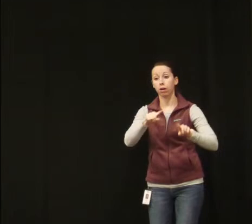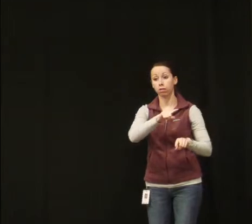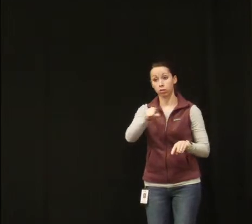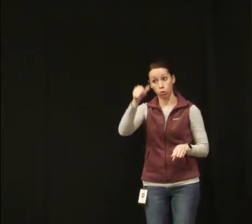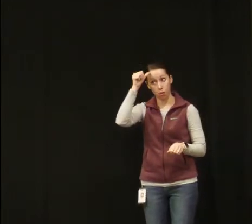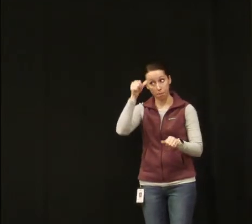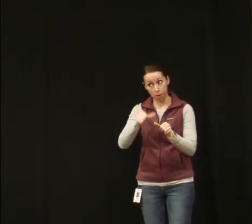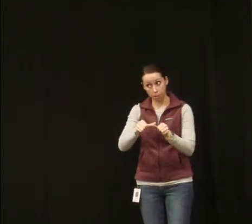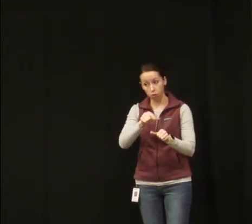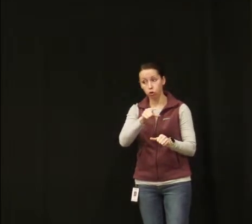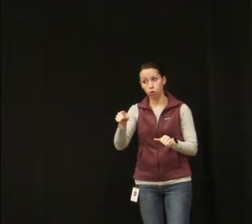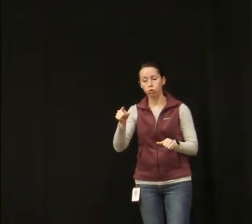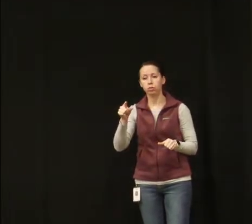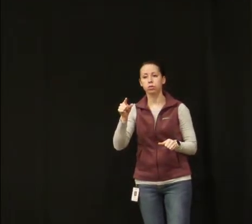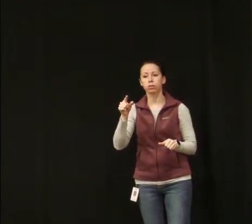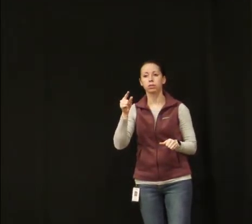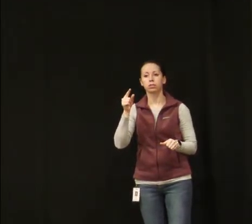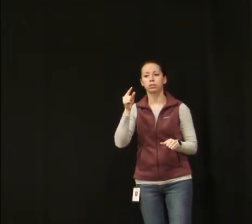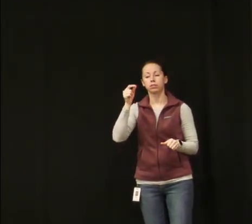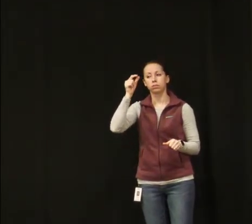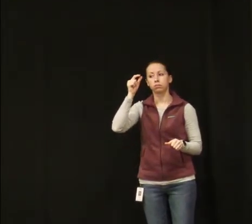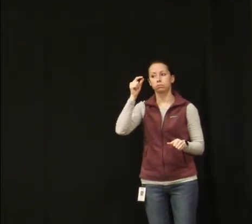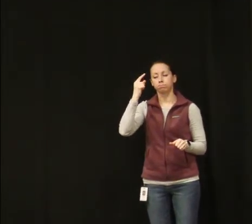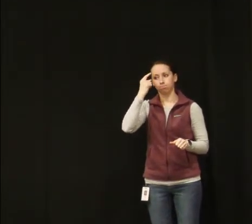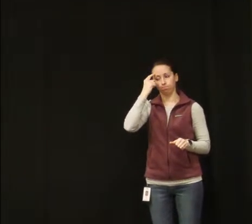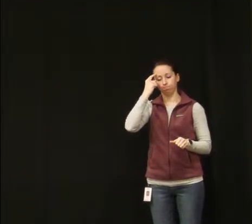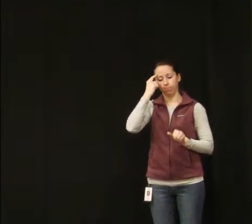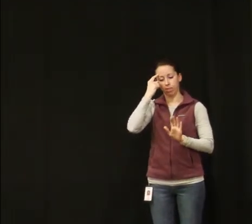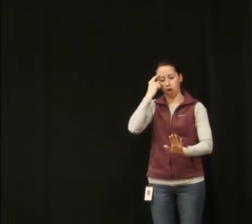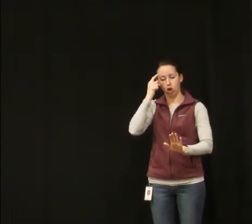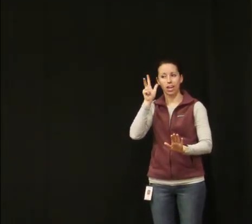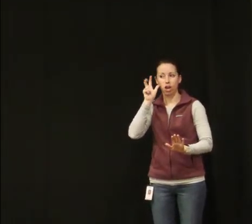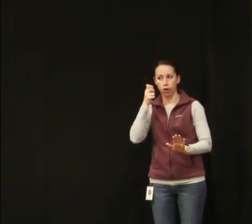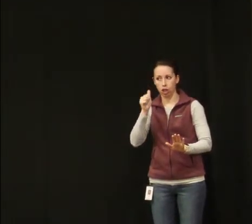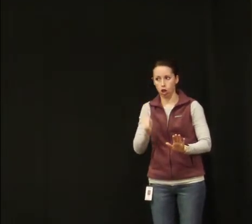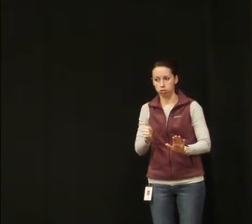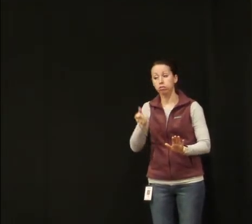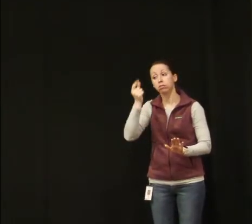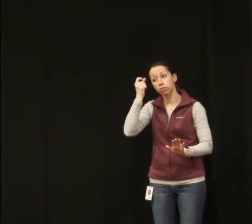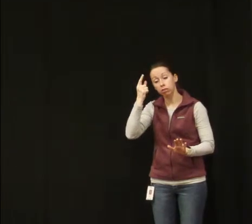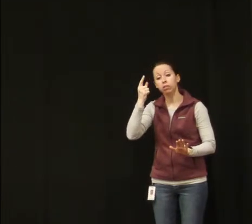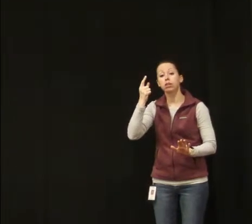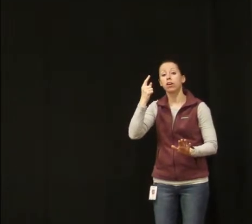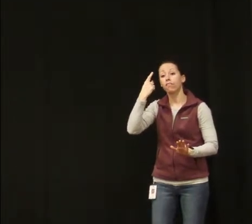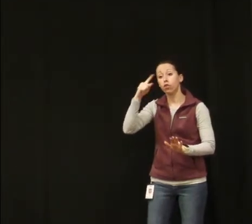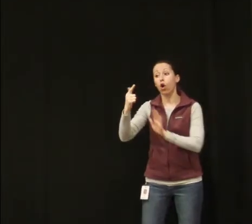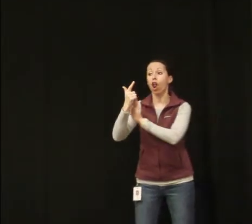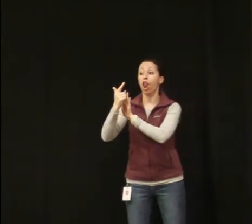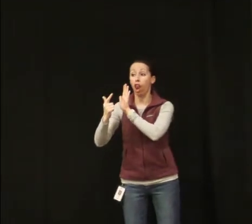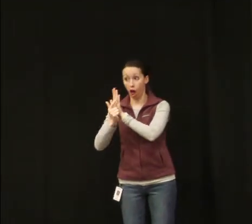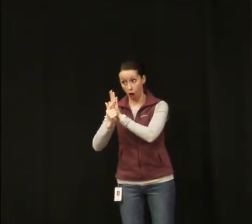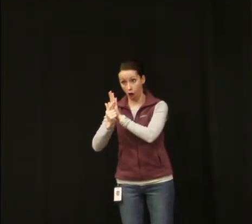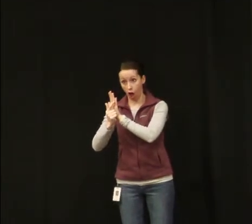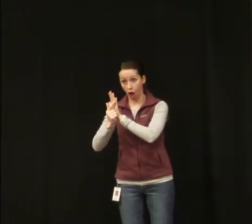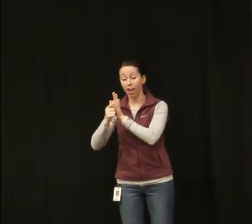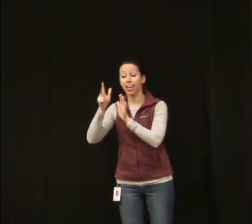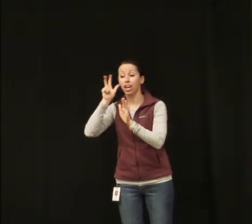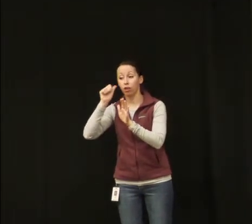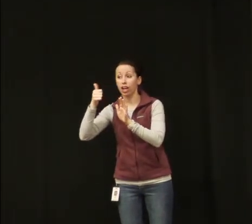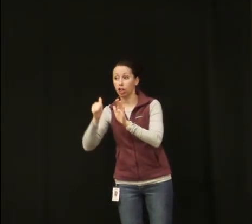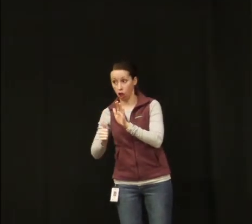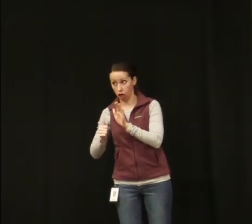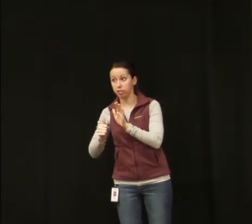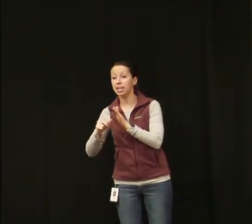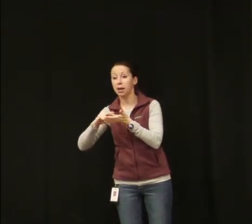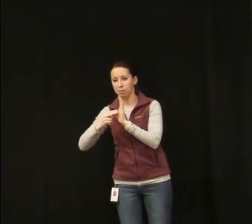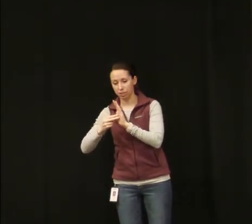you're considering the hearing loss, because the hearing loss, by law, will have an adverse effect on the student's access to the general curriculum.